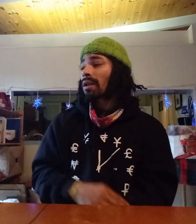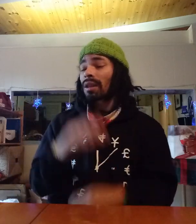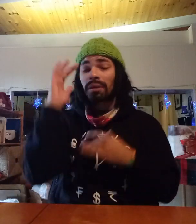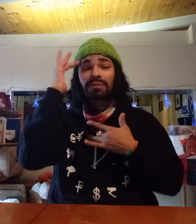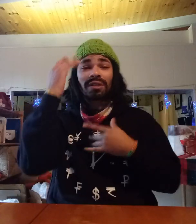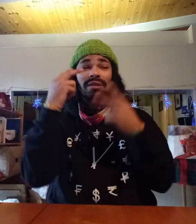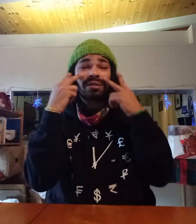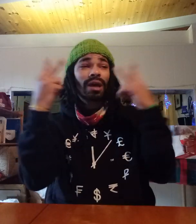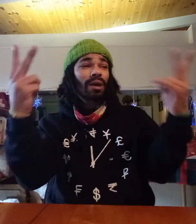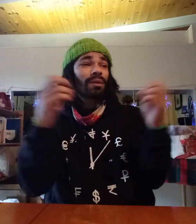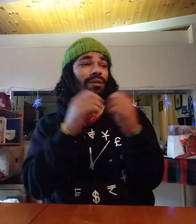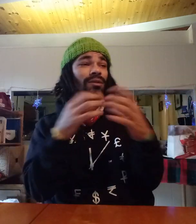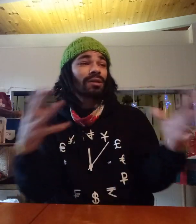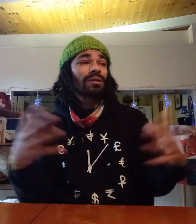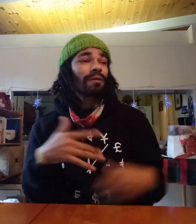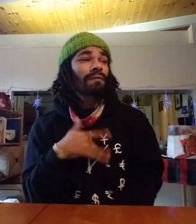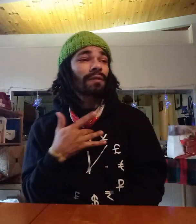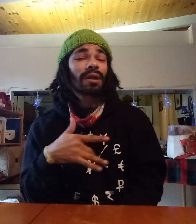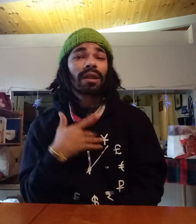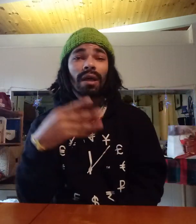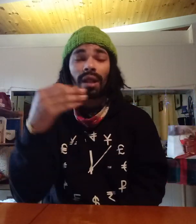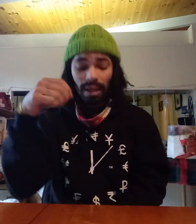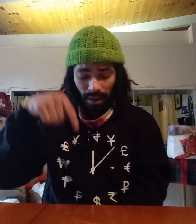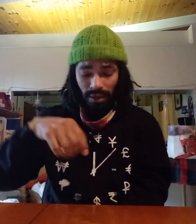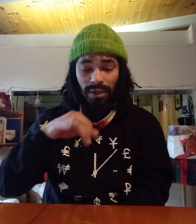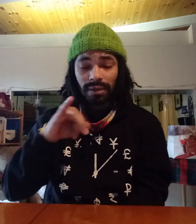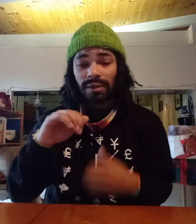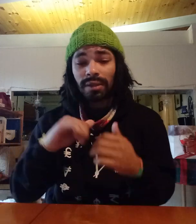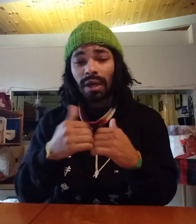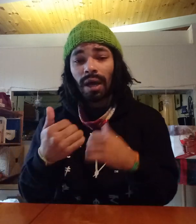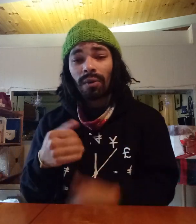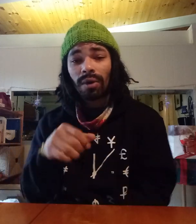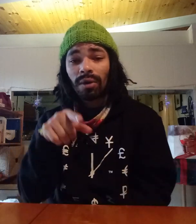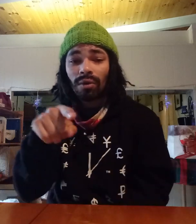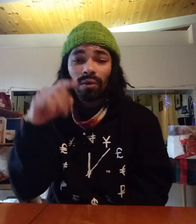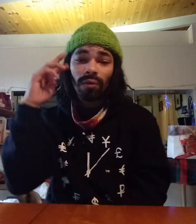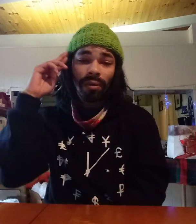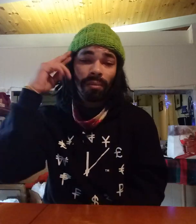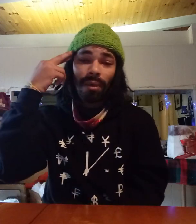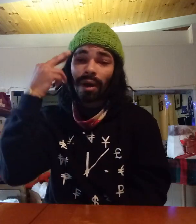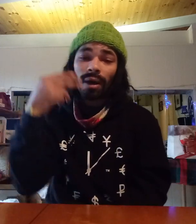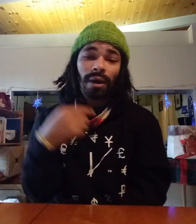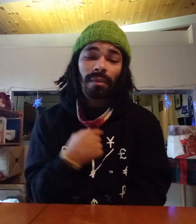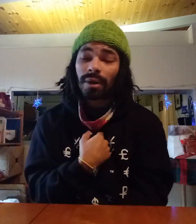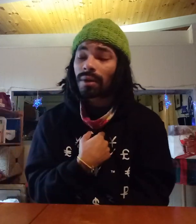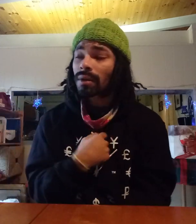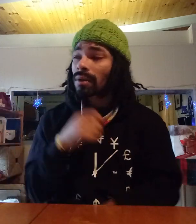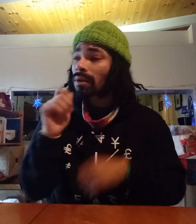I'm sick of sight without a sense of feeling. And this is how you remind me.